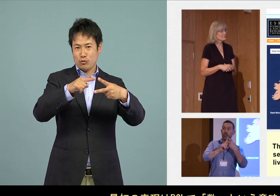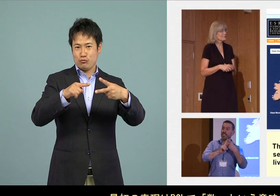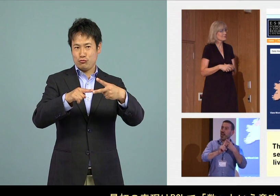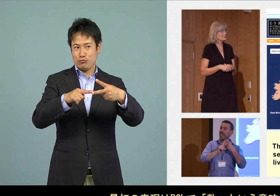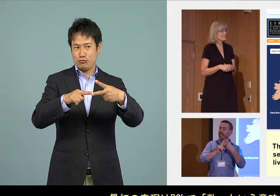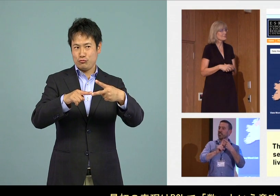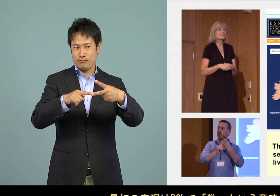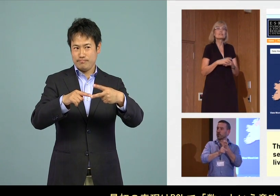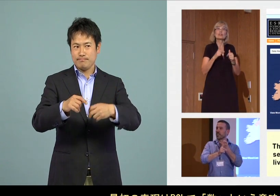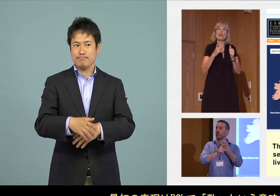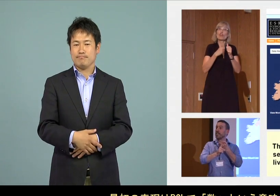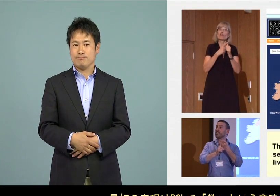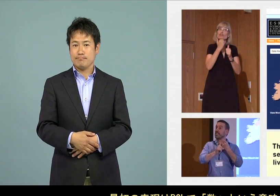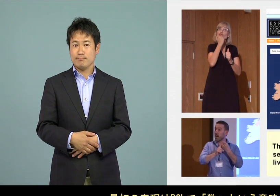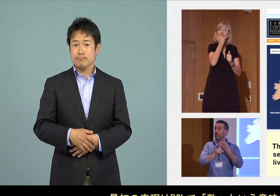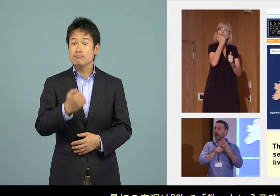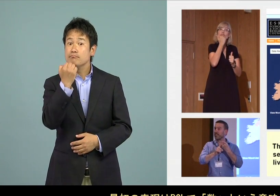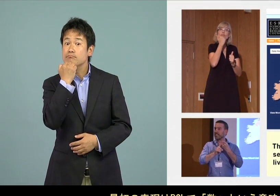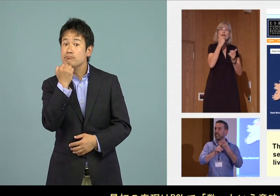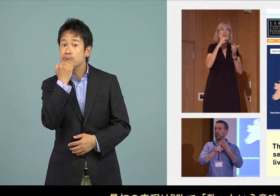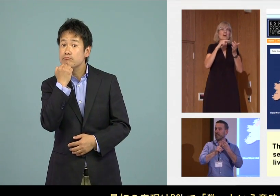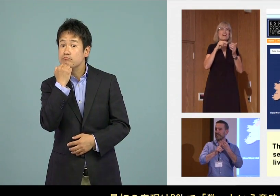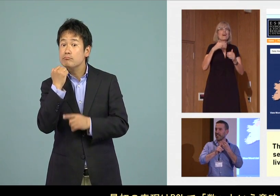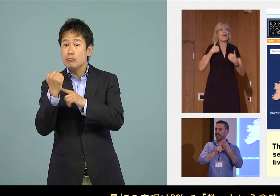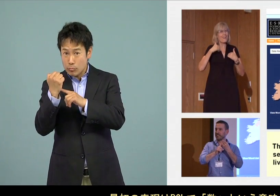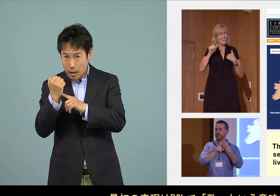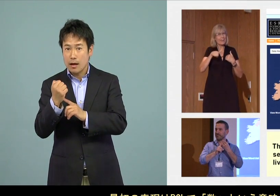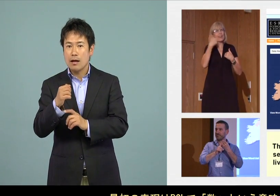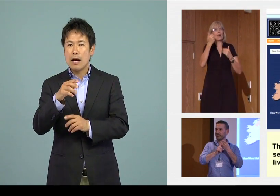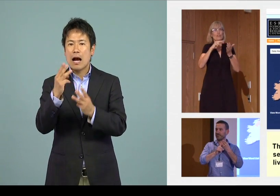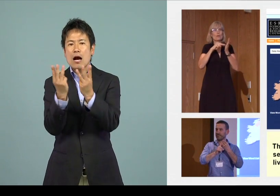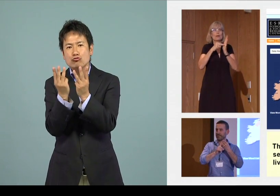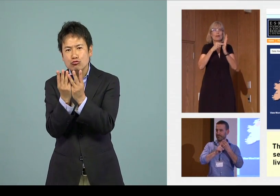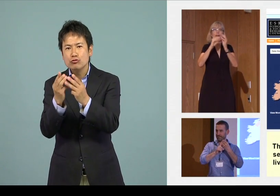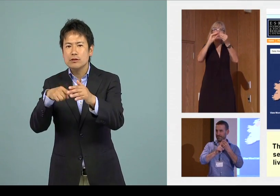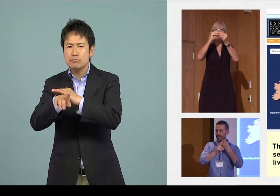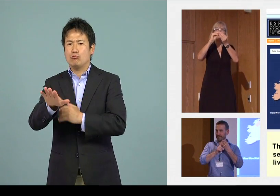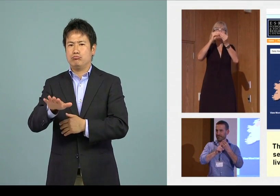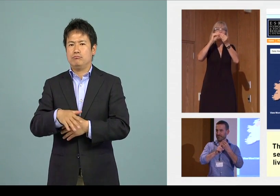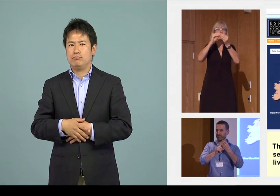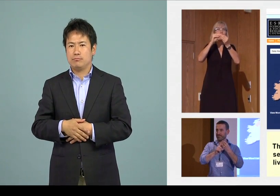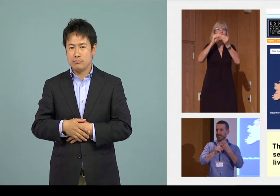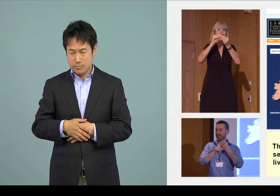The first sign actually also means number in BSL.